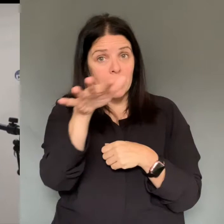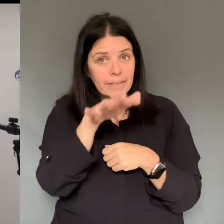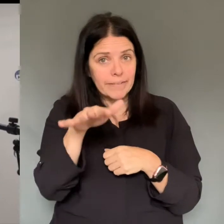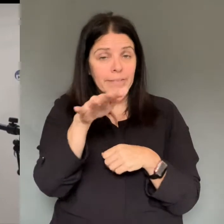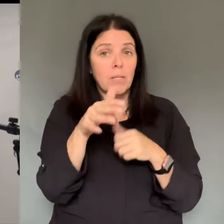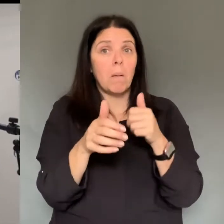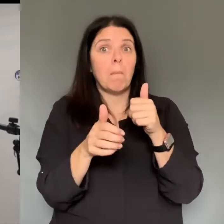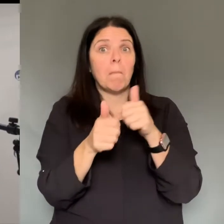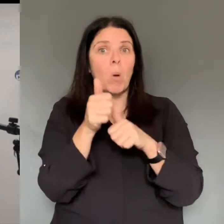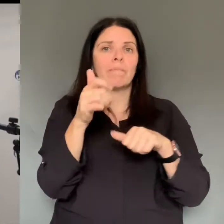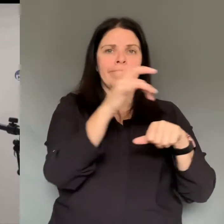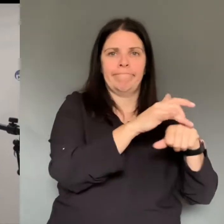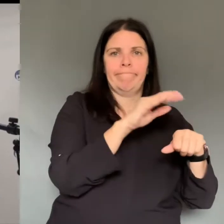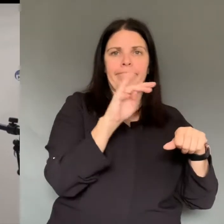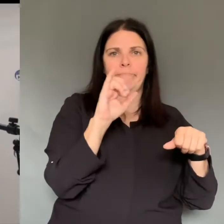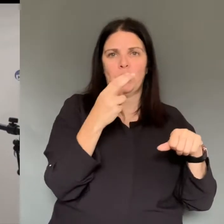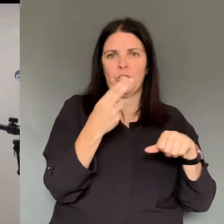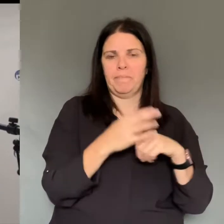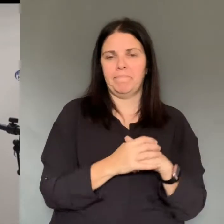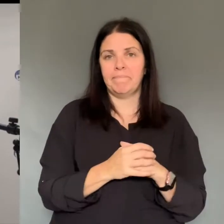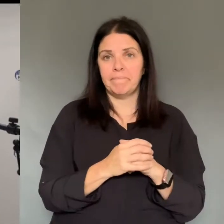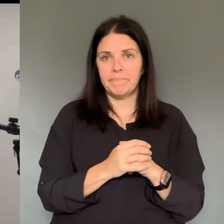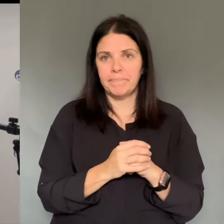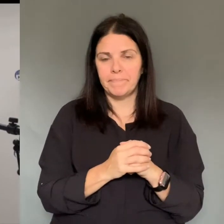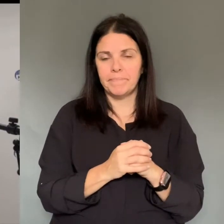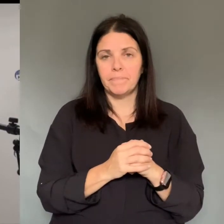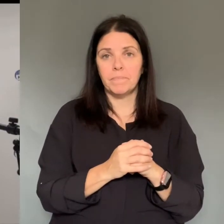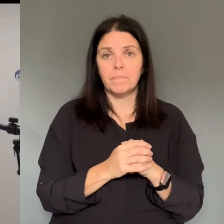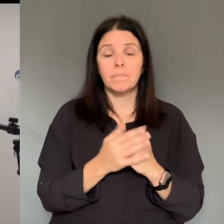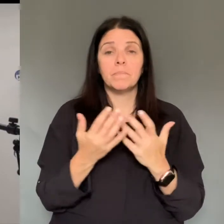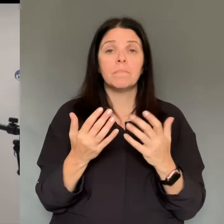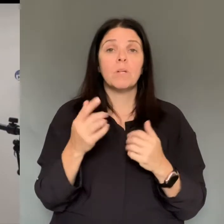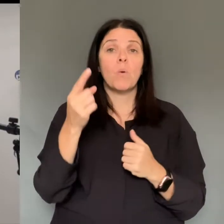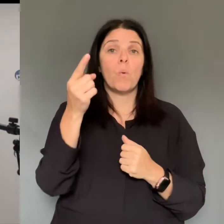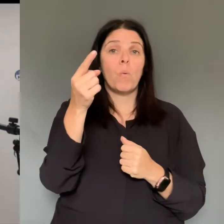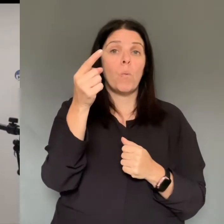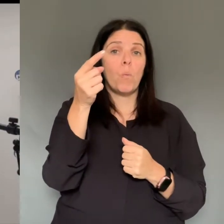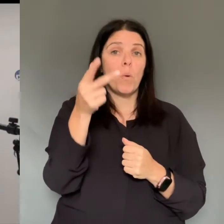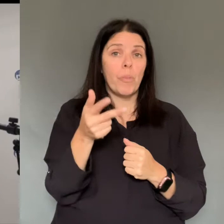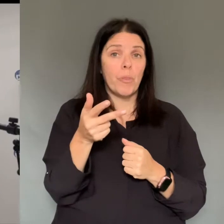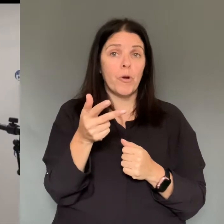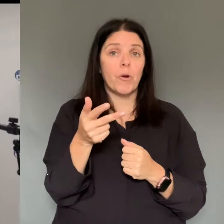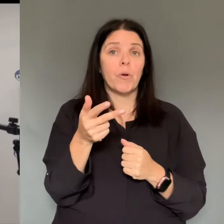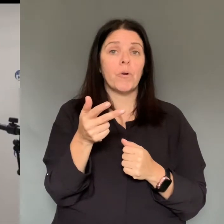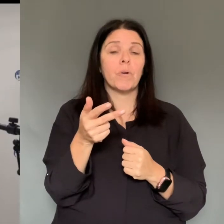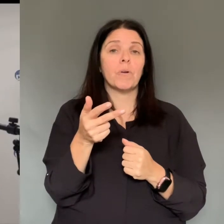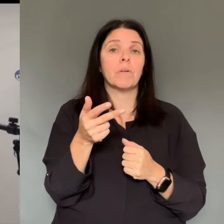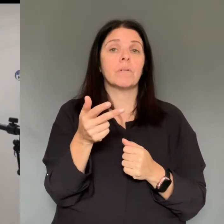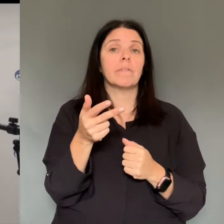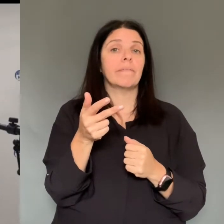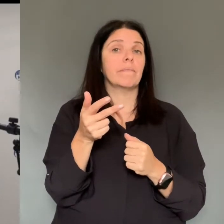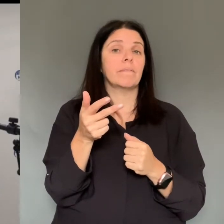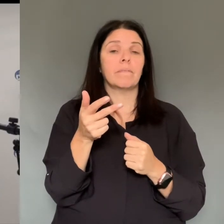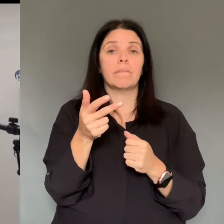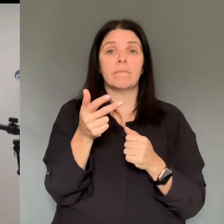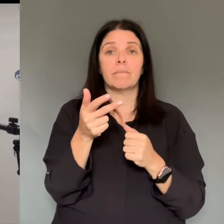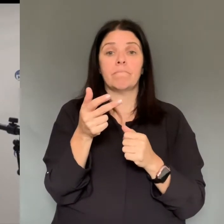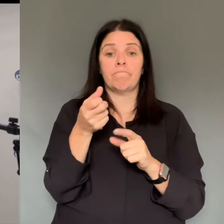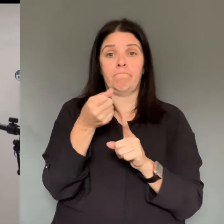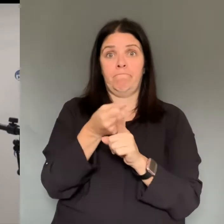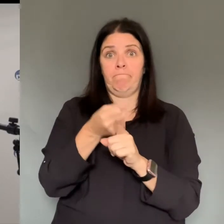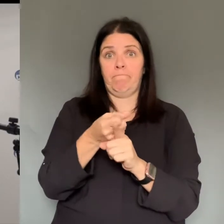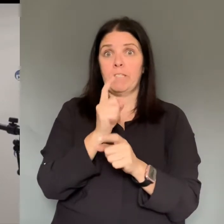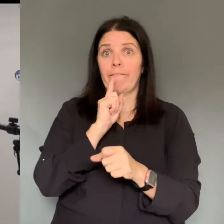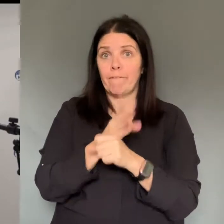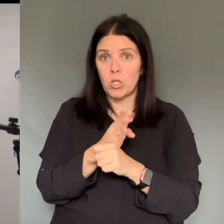further breaking it down, 2/3 of these cases have a travel history to Michigan. At least 1/3 of all